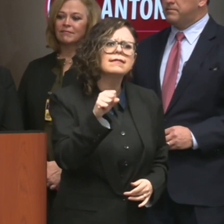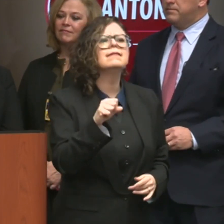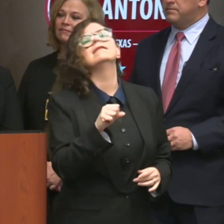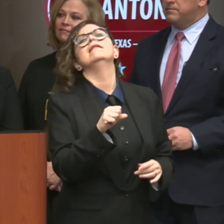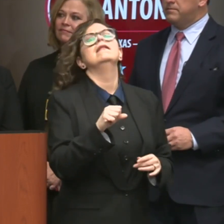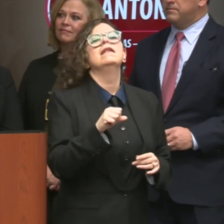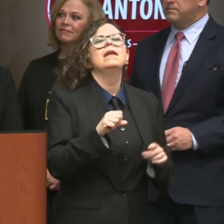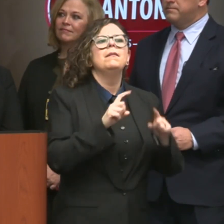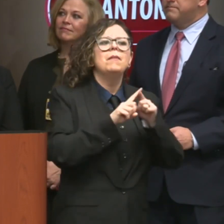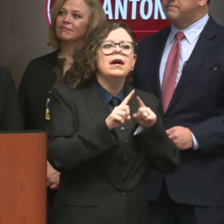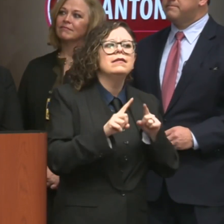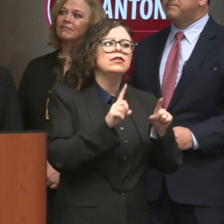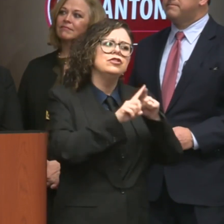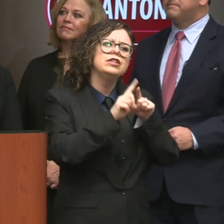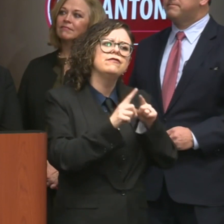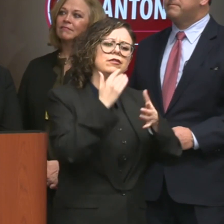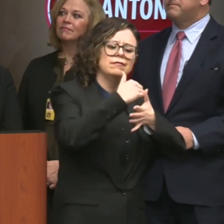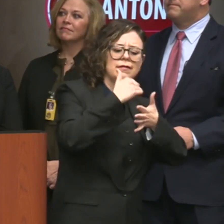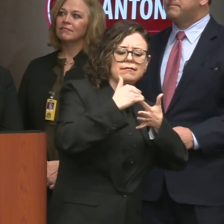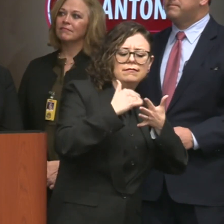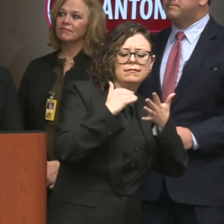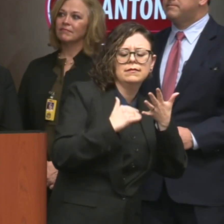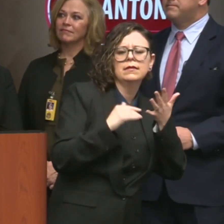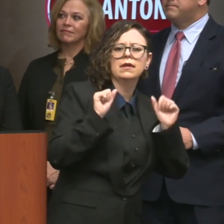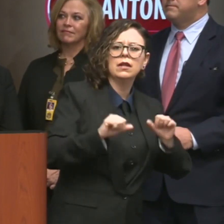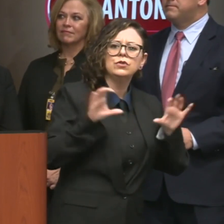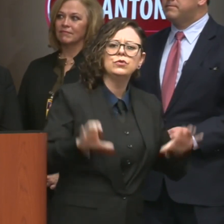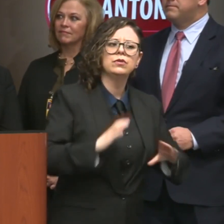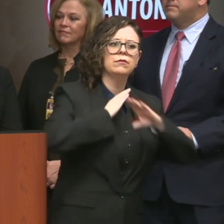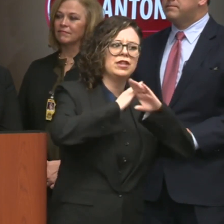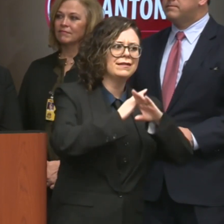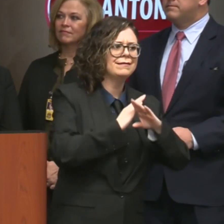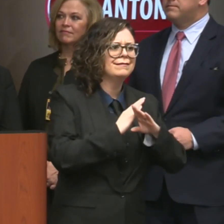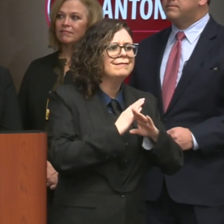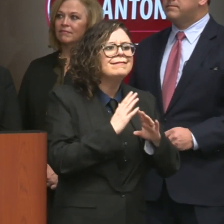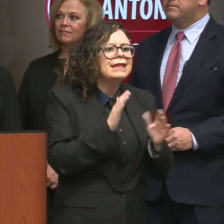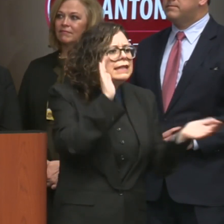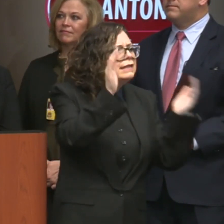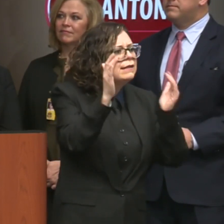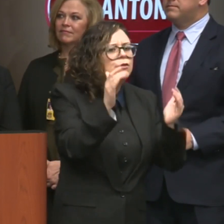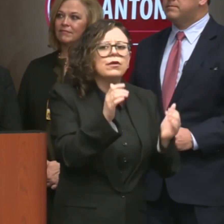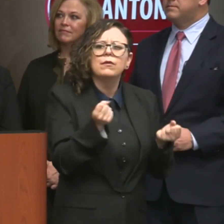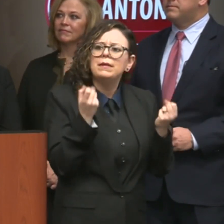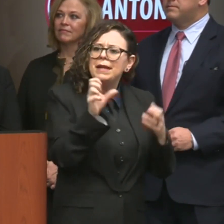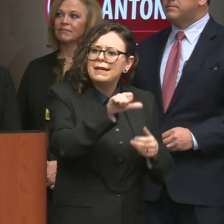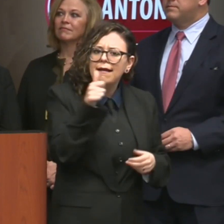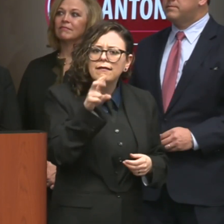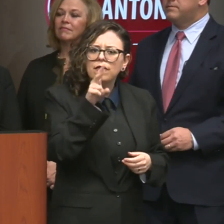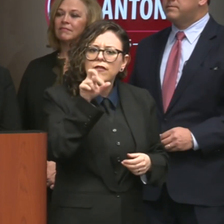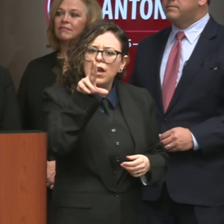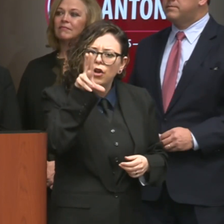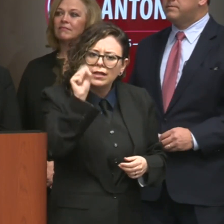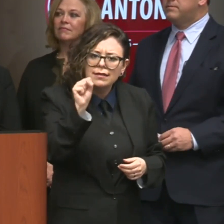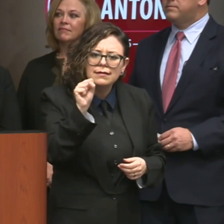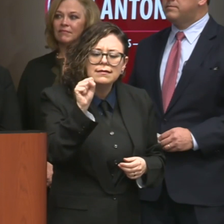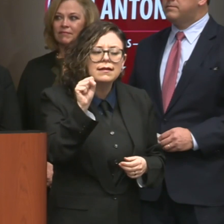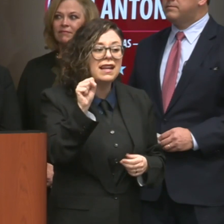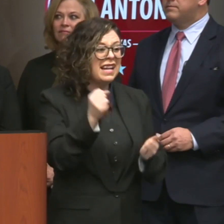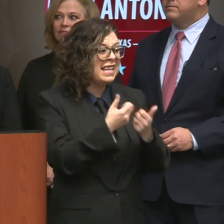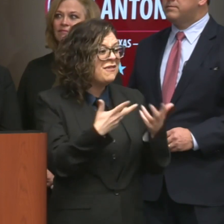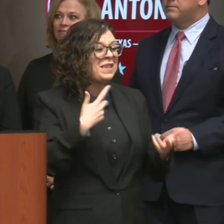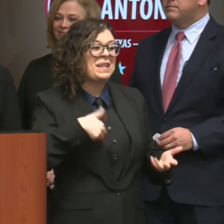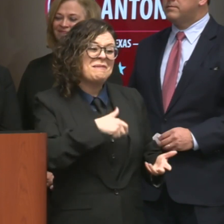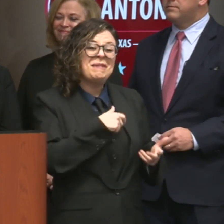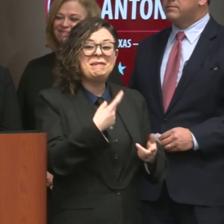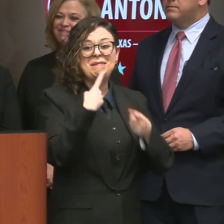have steps that can be taken. It's a virus that's similar. It's in a family with many other viruses, and the kind of things that we've been telling y'all to